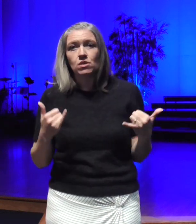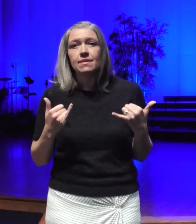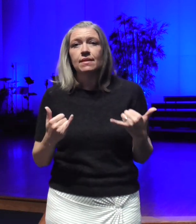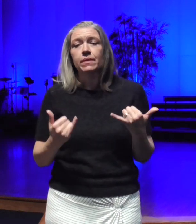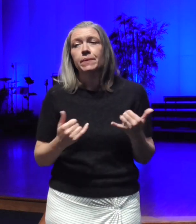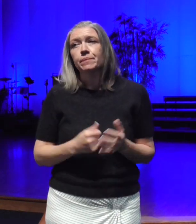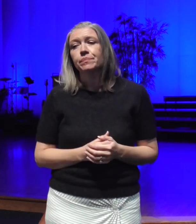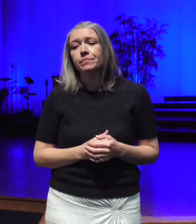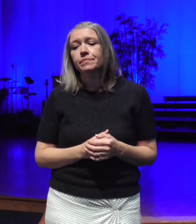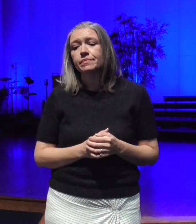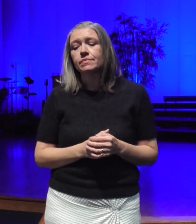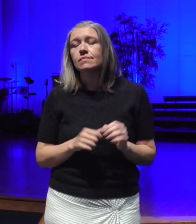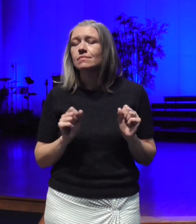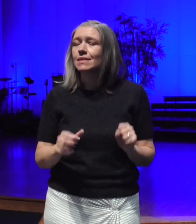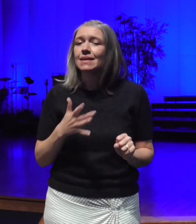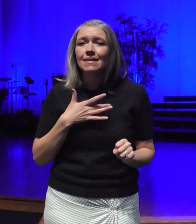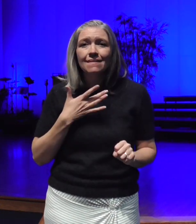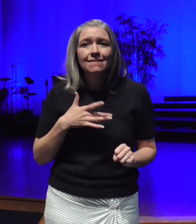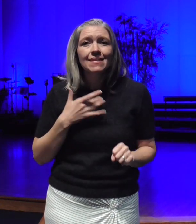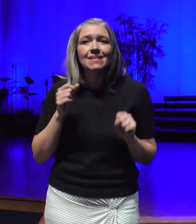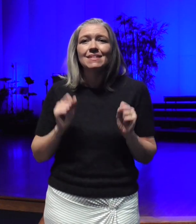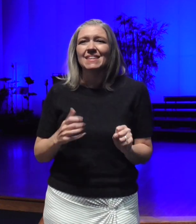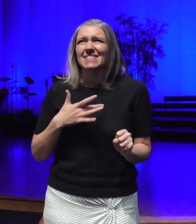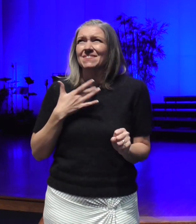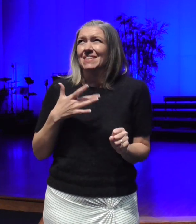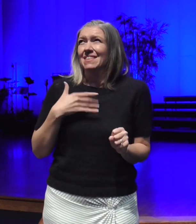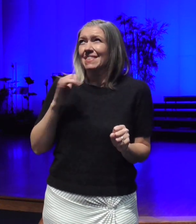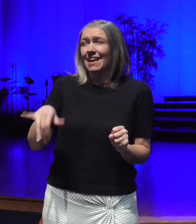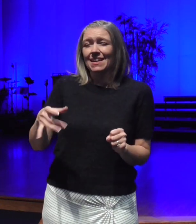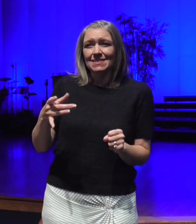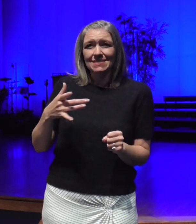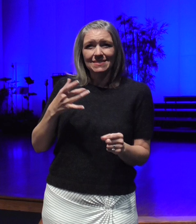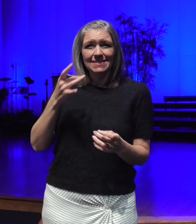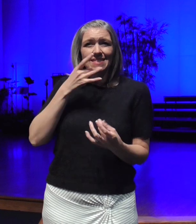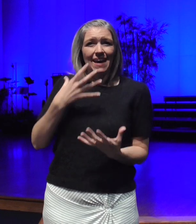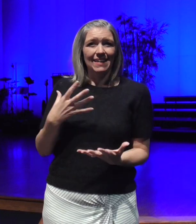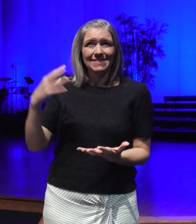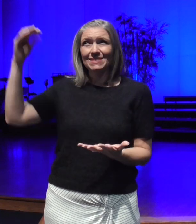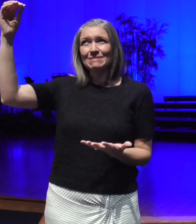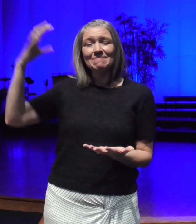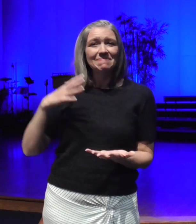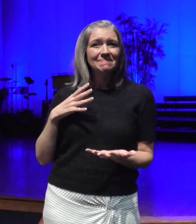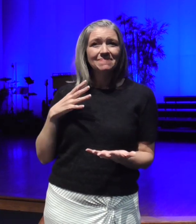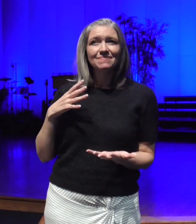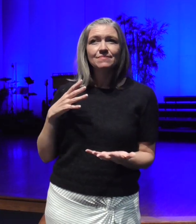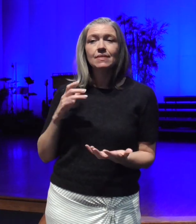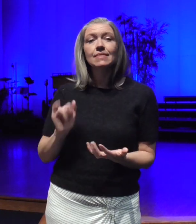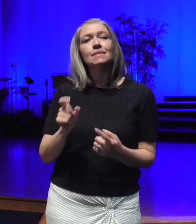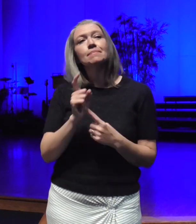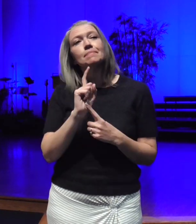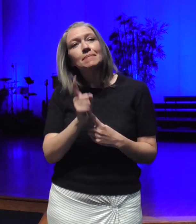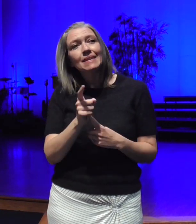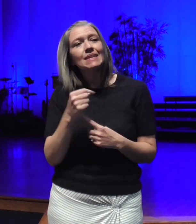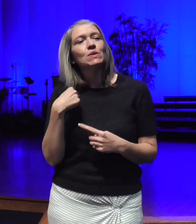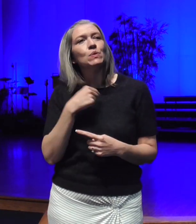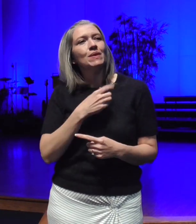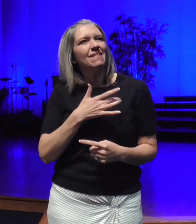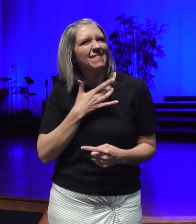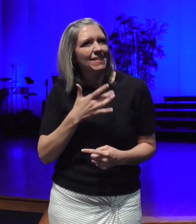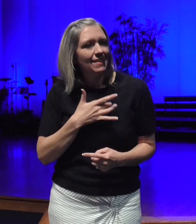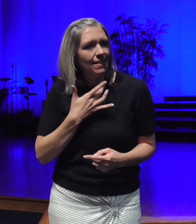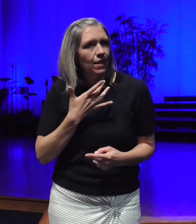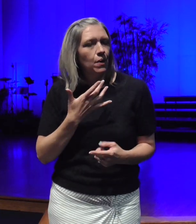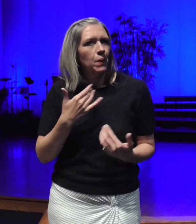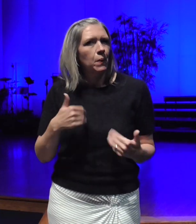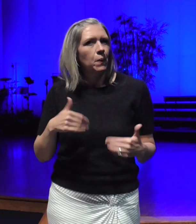I can feel and sense this light. Oh, yes. And the minute we begin to feel it, we feel